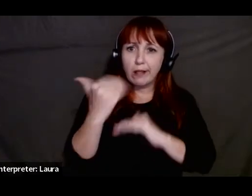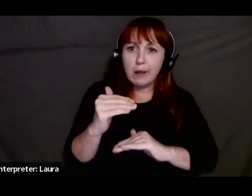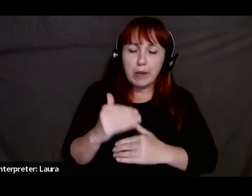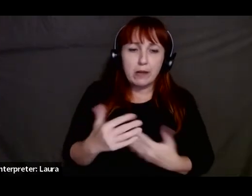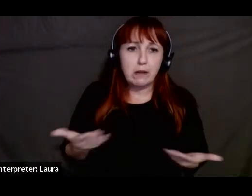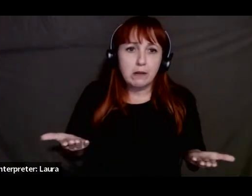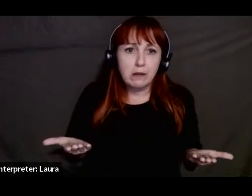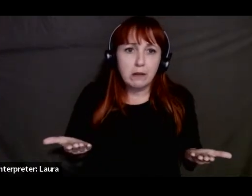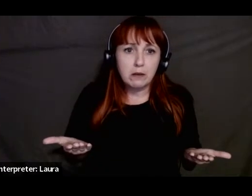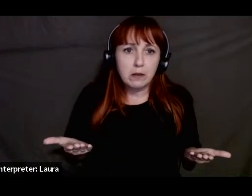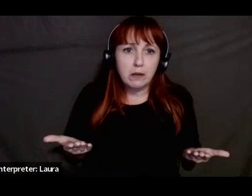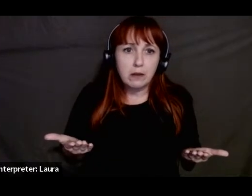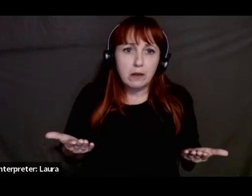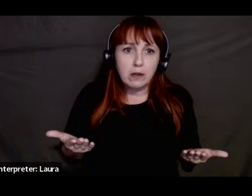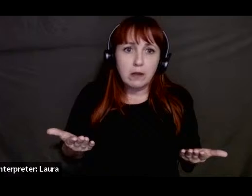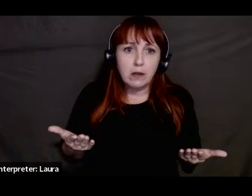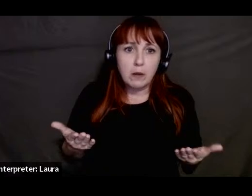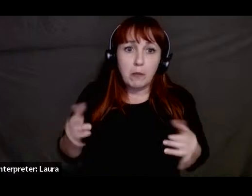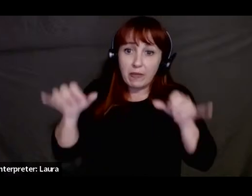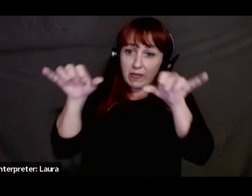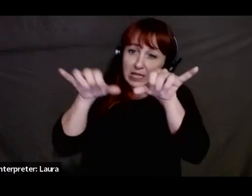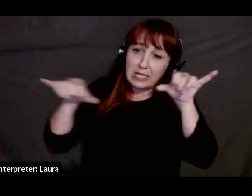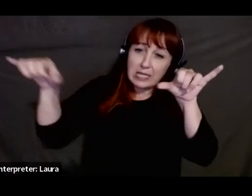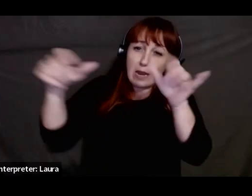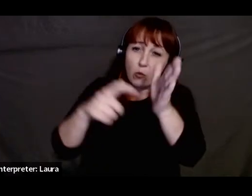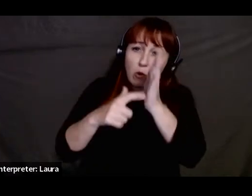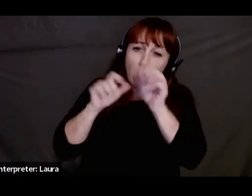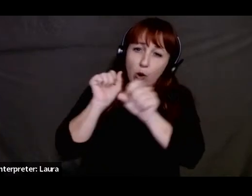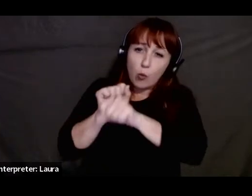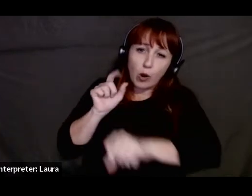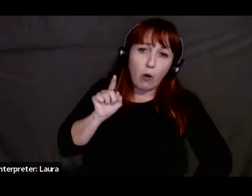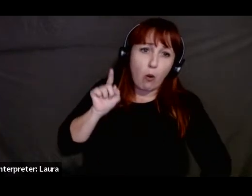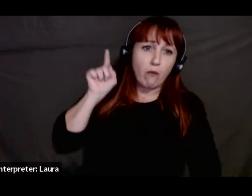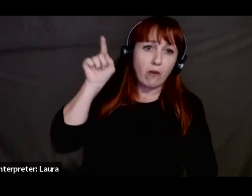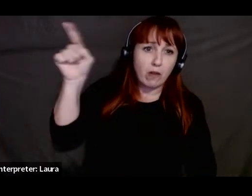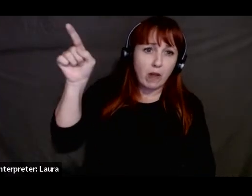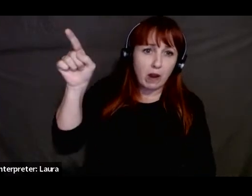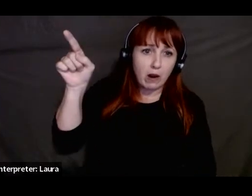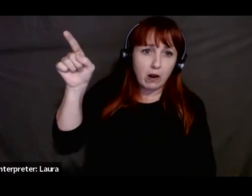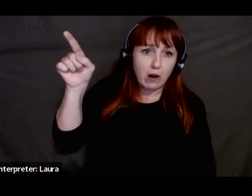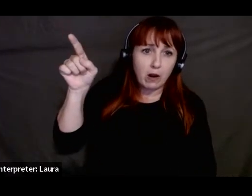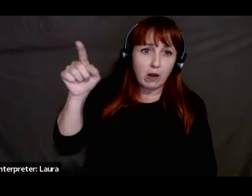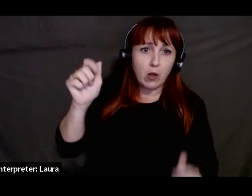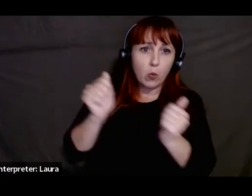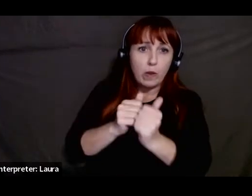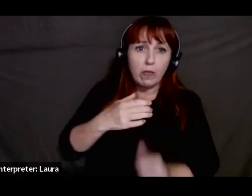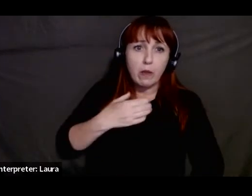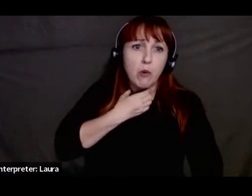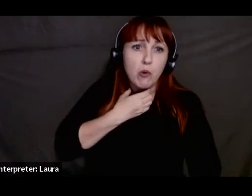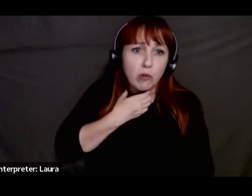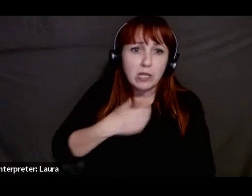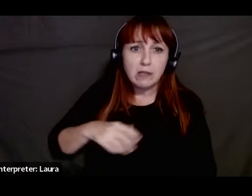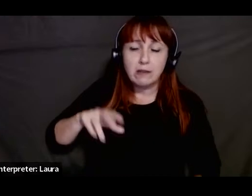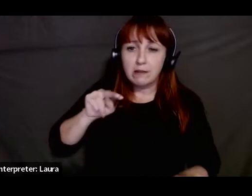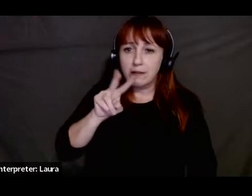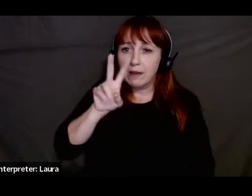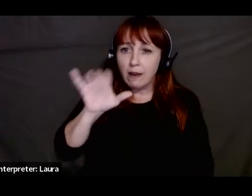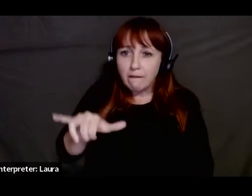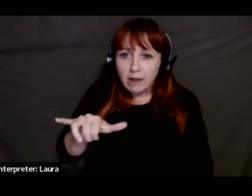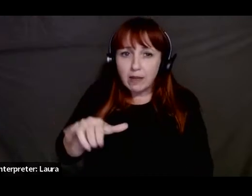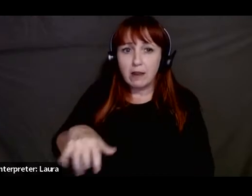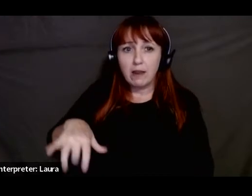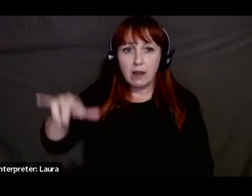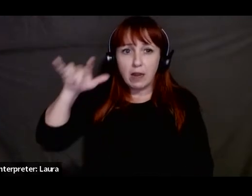that get to work up there and work with the soldiers, work with the Marines, the Navy, and the